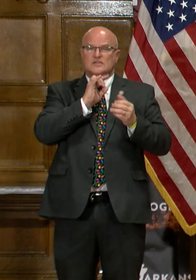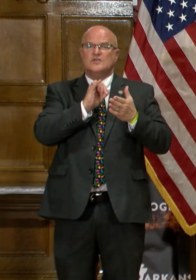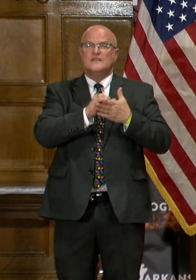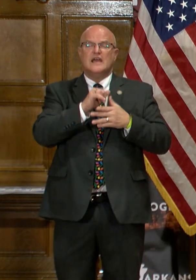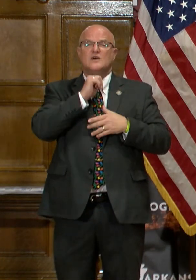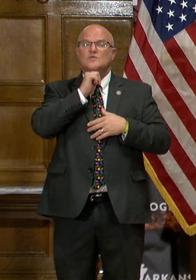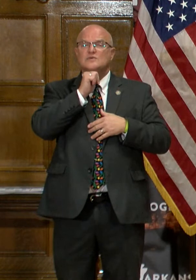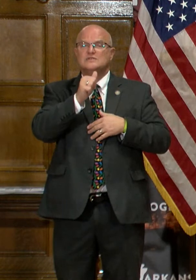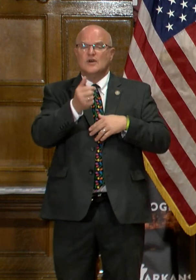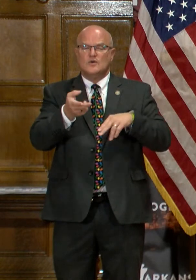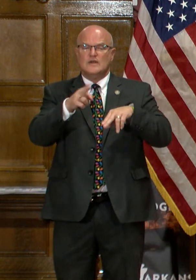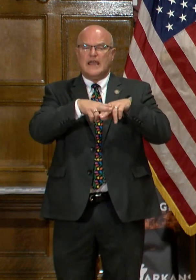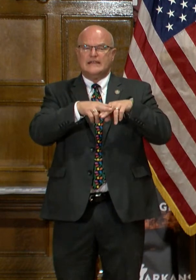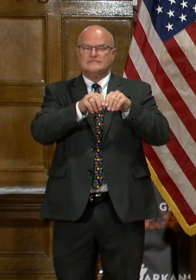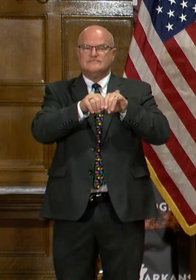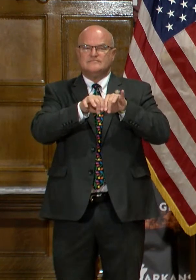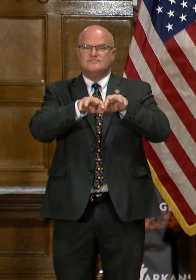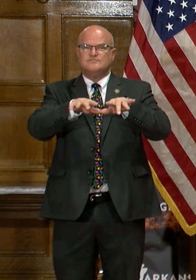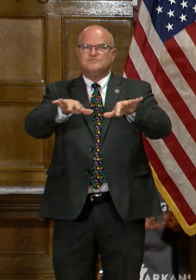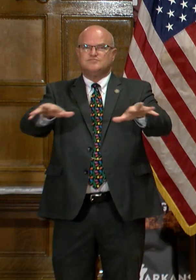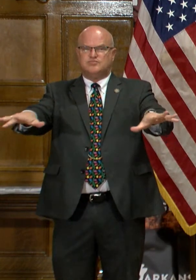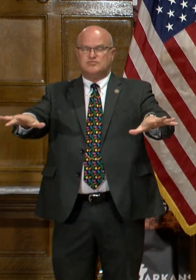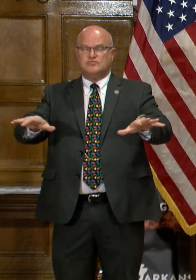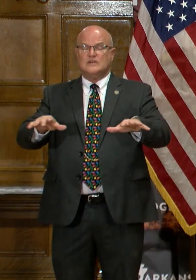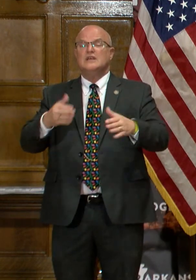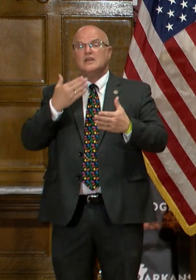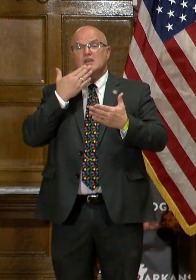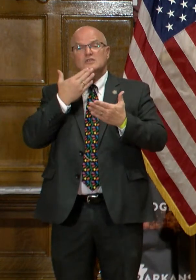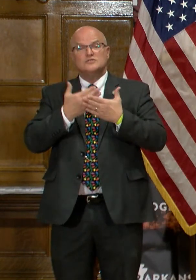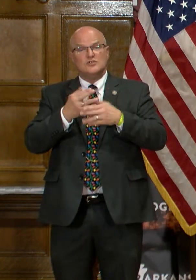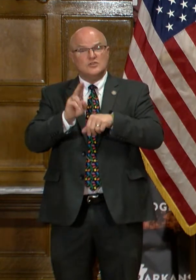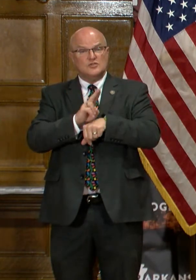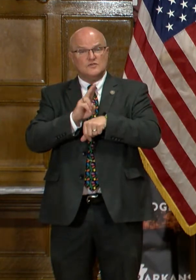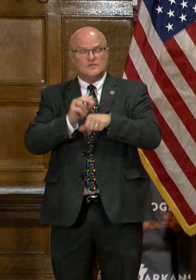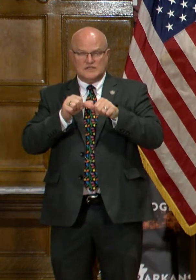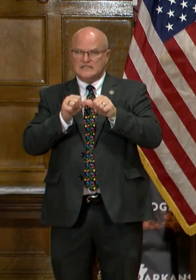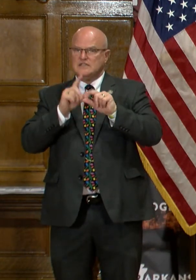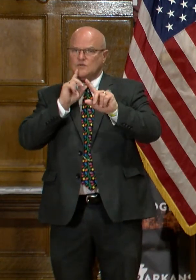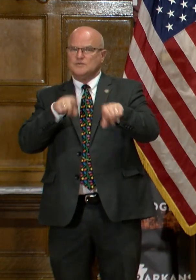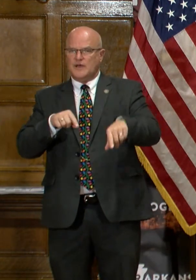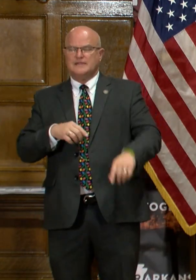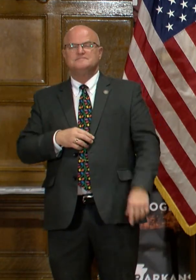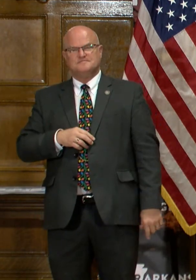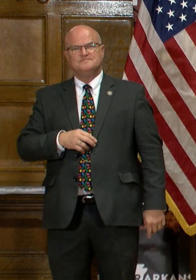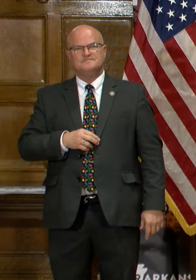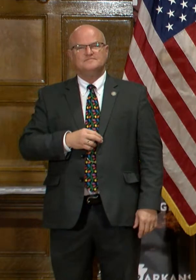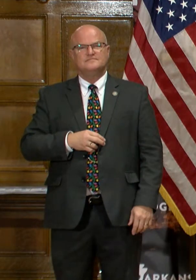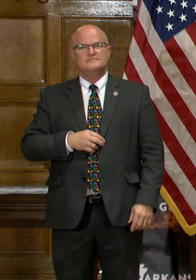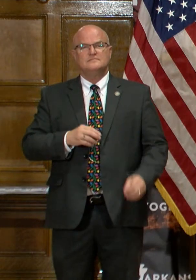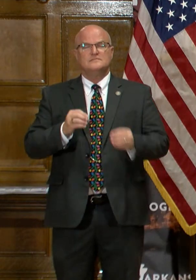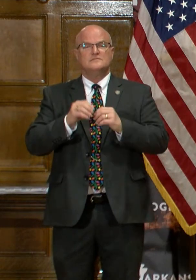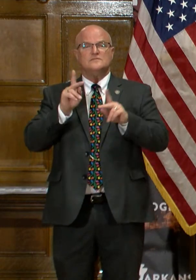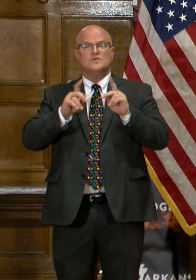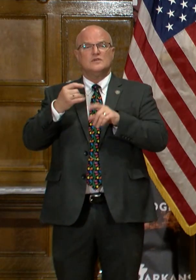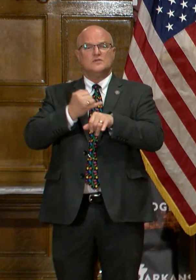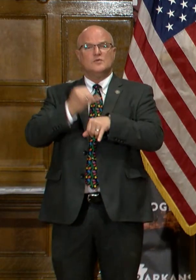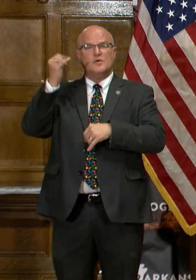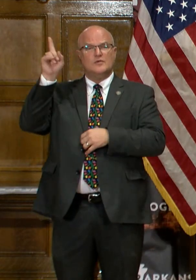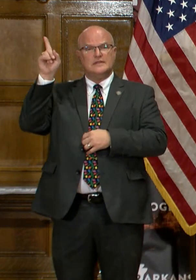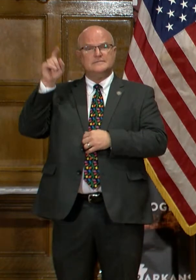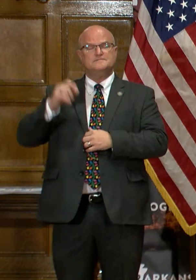that we don't add to the spread. So it is useful. Continue to respond to that. Are there any questions